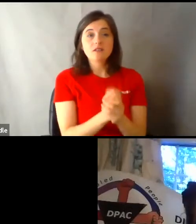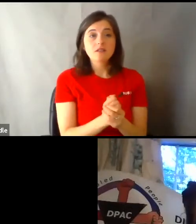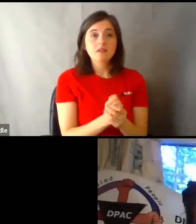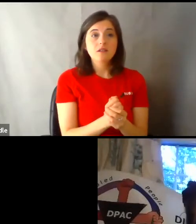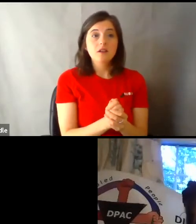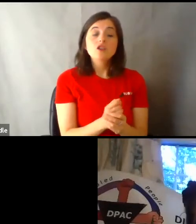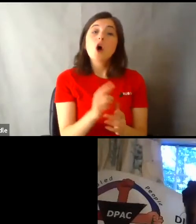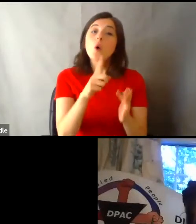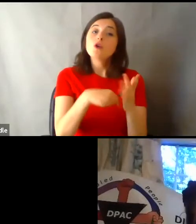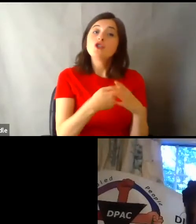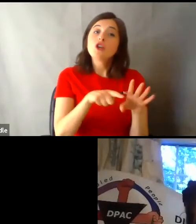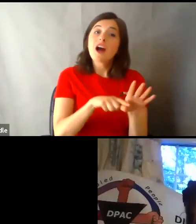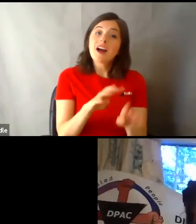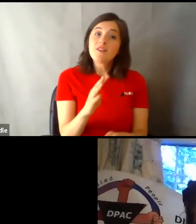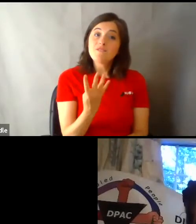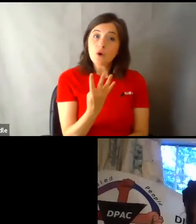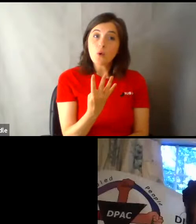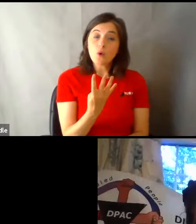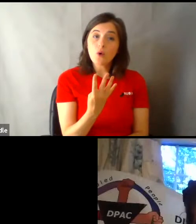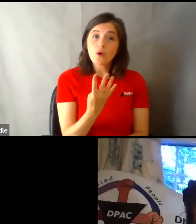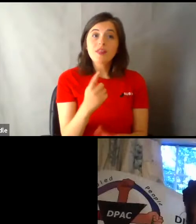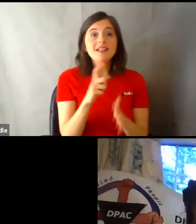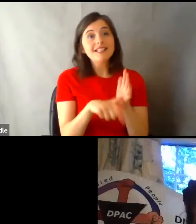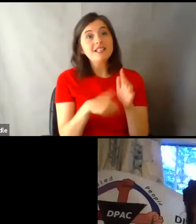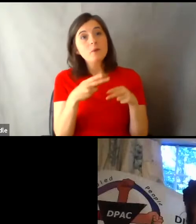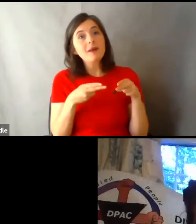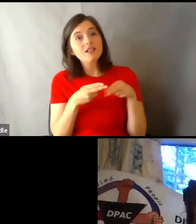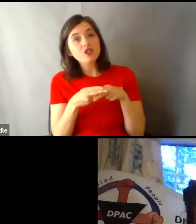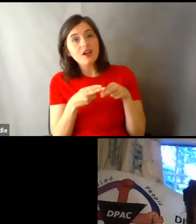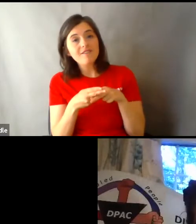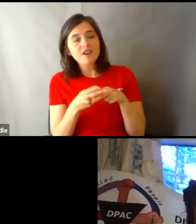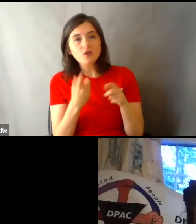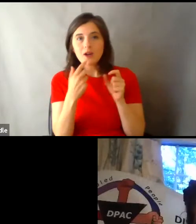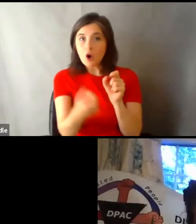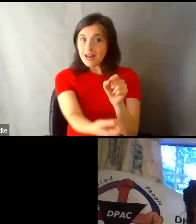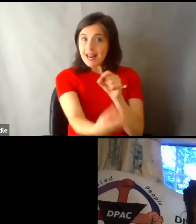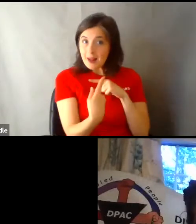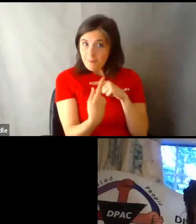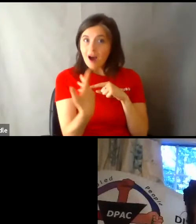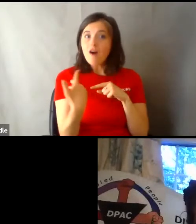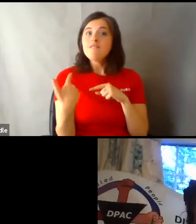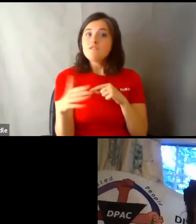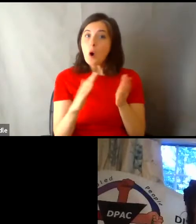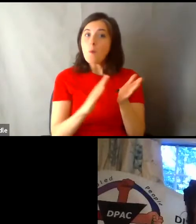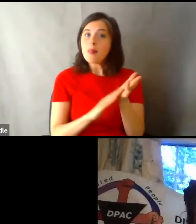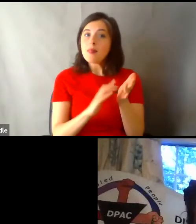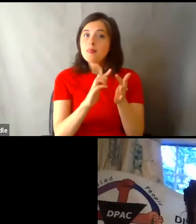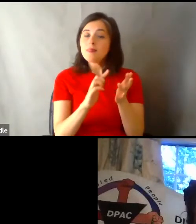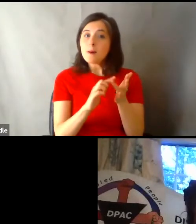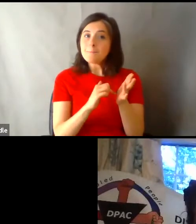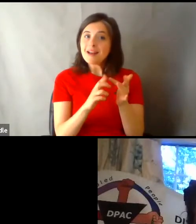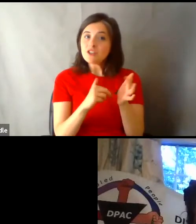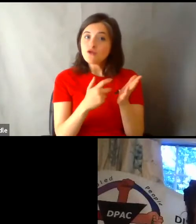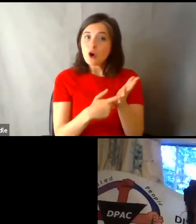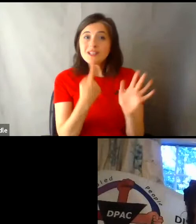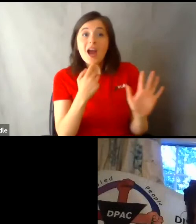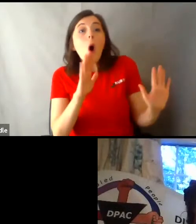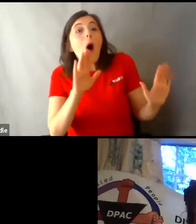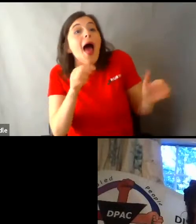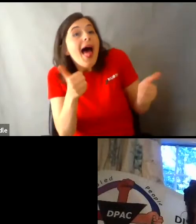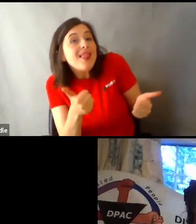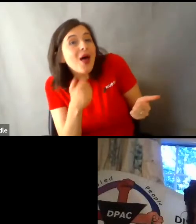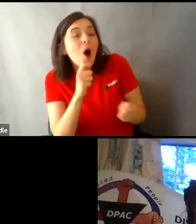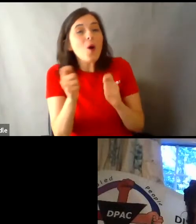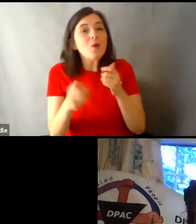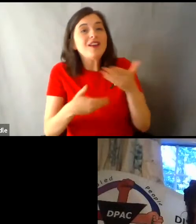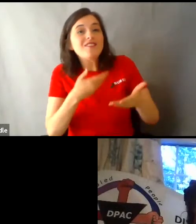July the 4th, Disabled People Against Cuts Sheffield, we then got an email from the Metro themselves saying, oh, hi, we've written a story